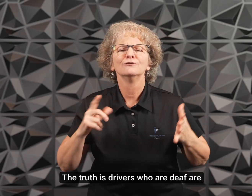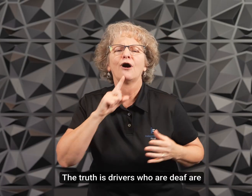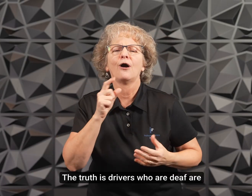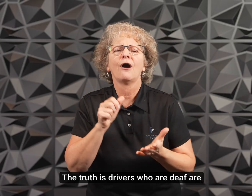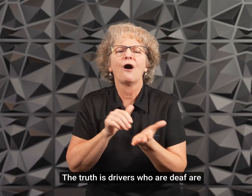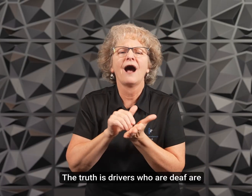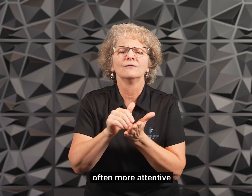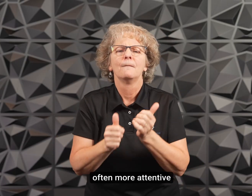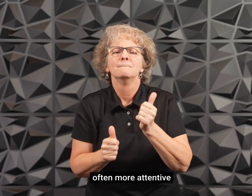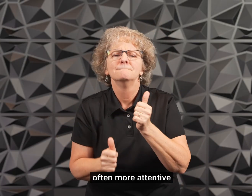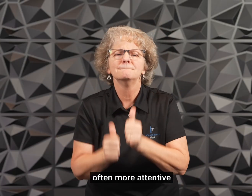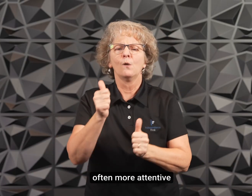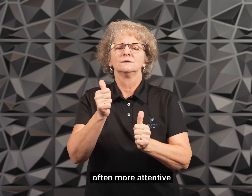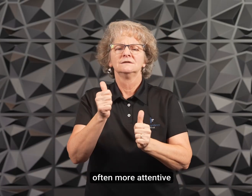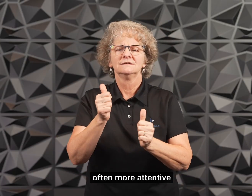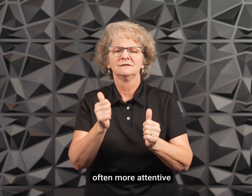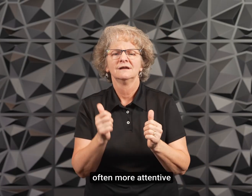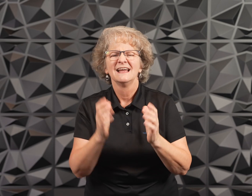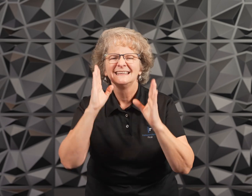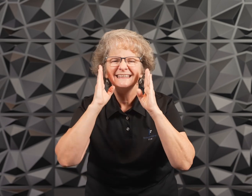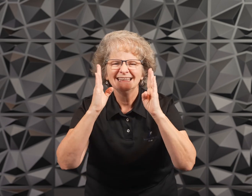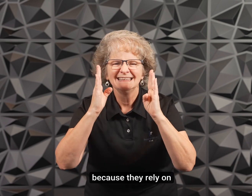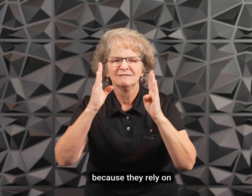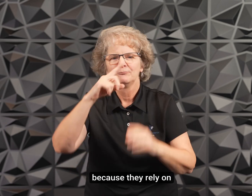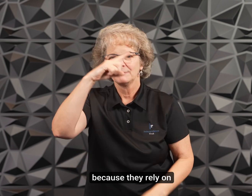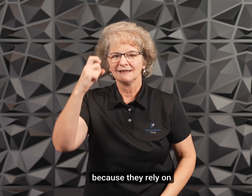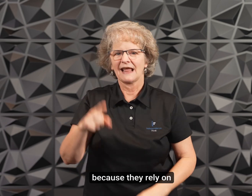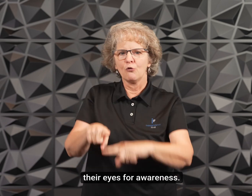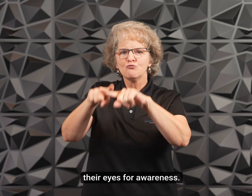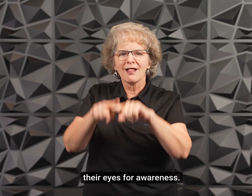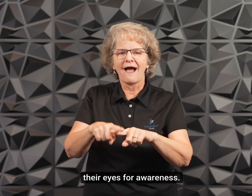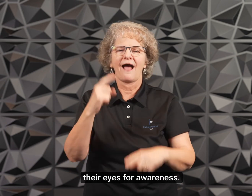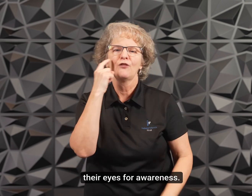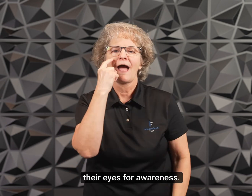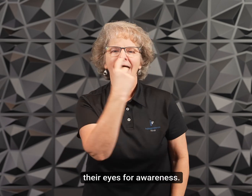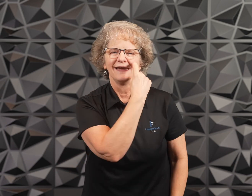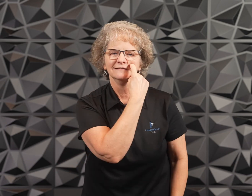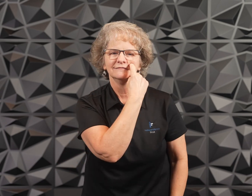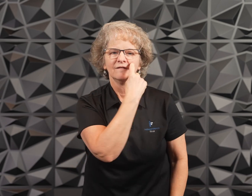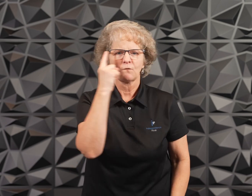deaf are often more attentive because they rely on their eyes for awareness.